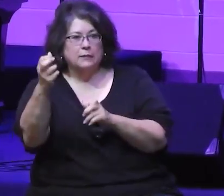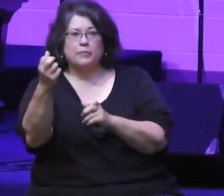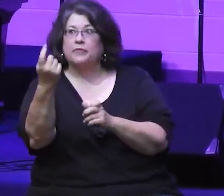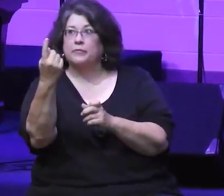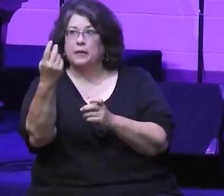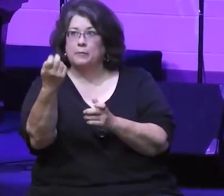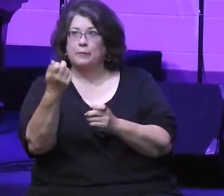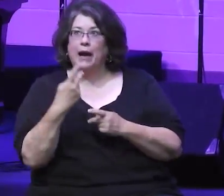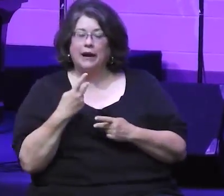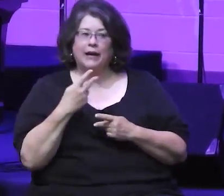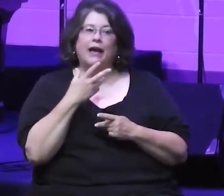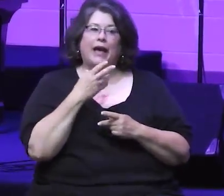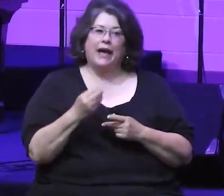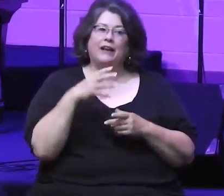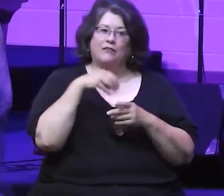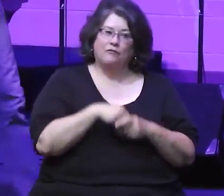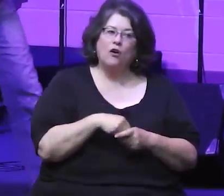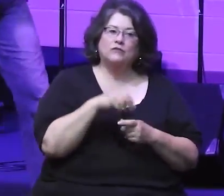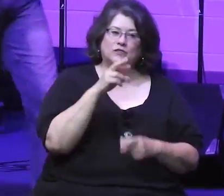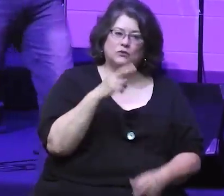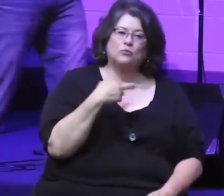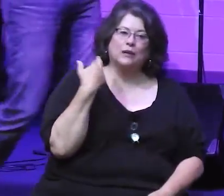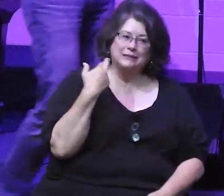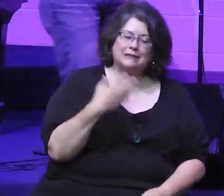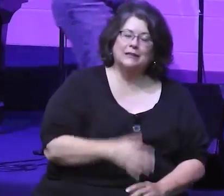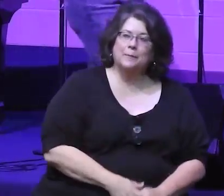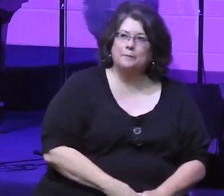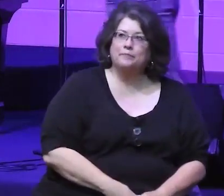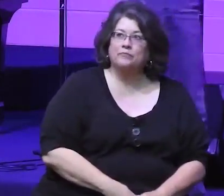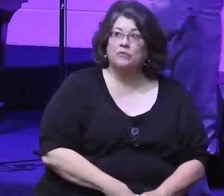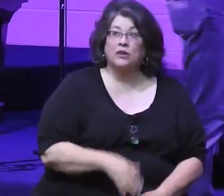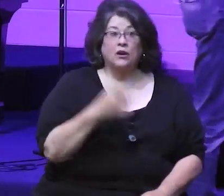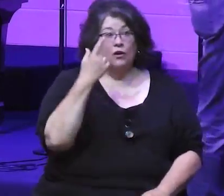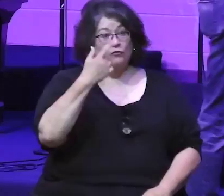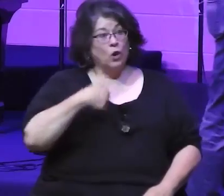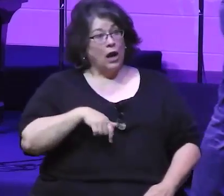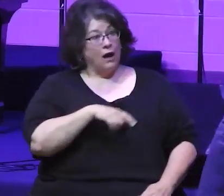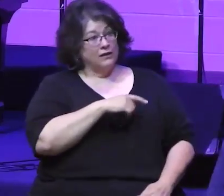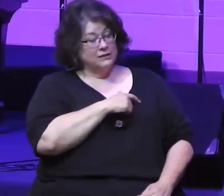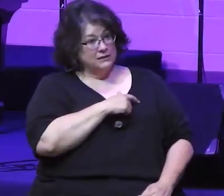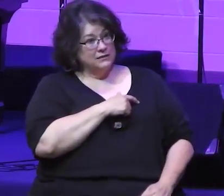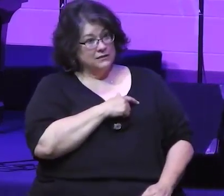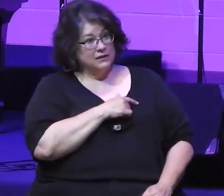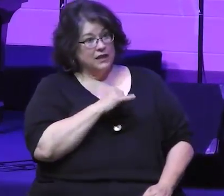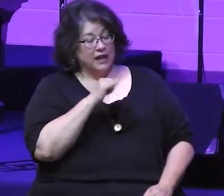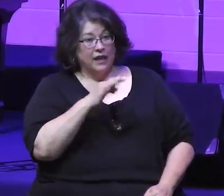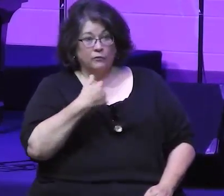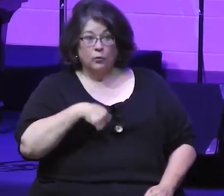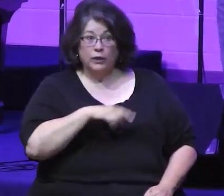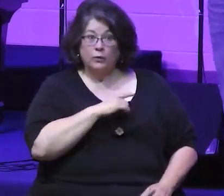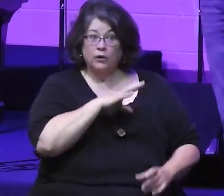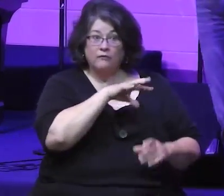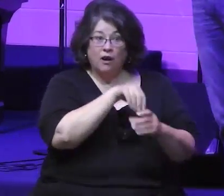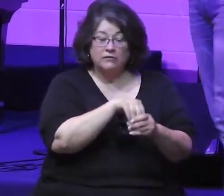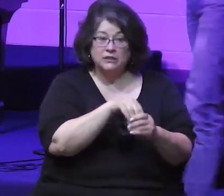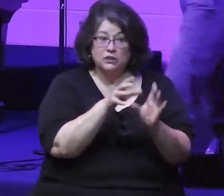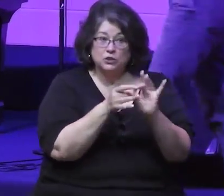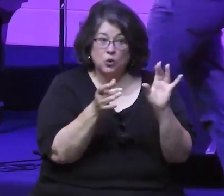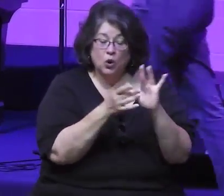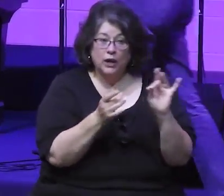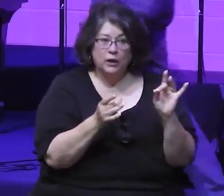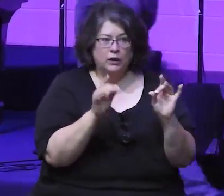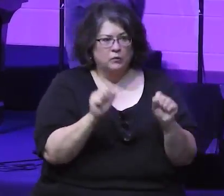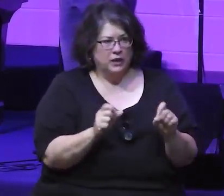risk. So what are the implications for us if we are these other characters? And here we begin just to think about applying a little